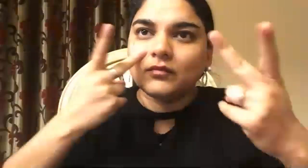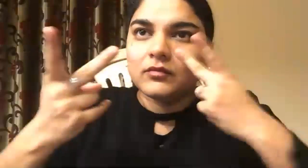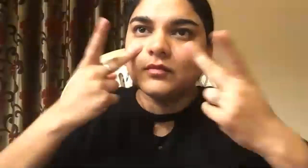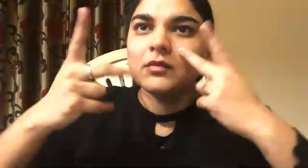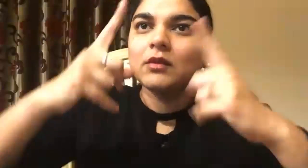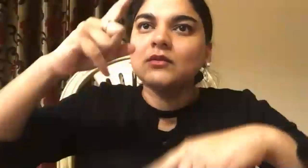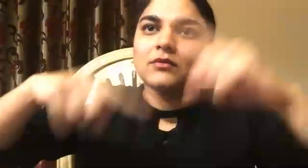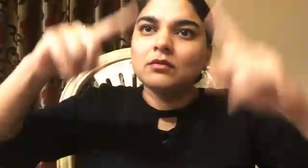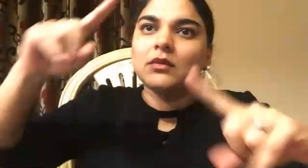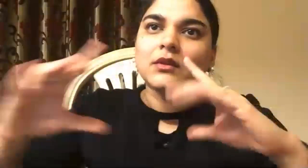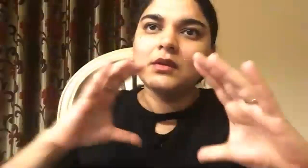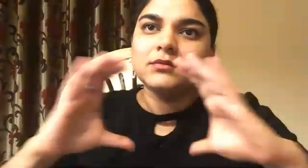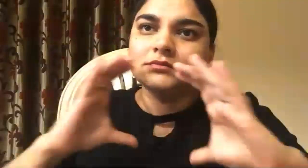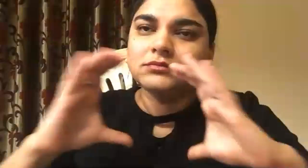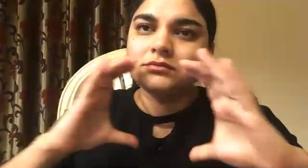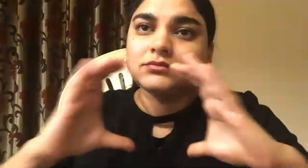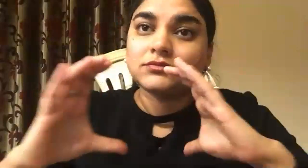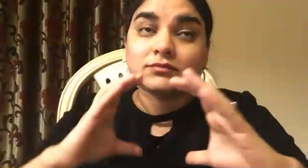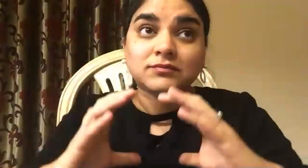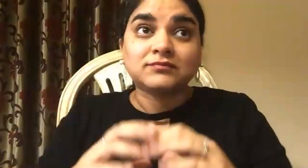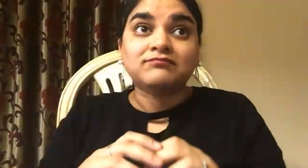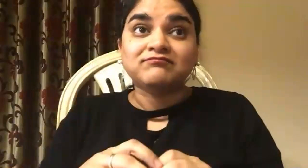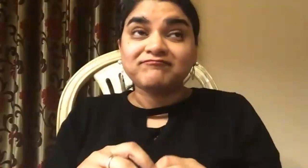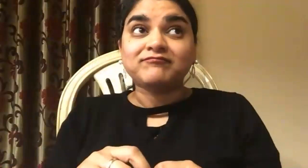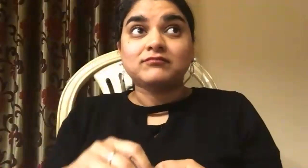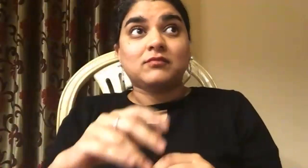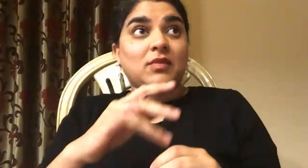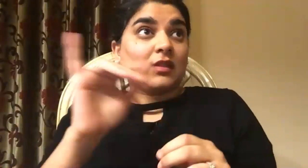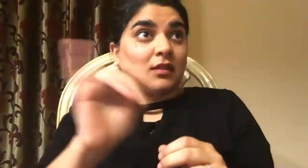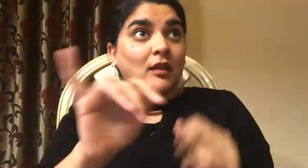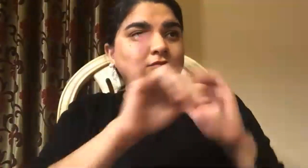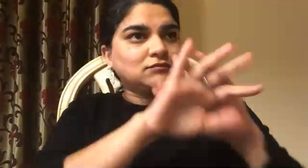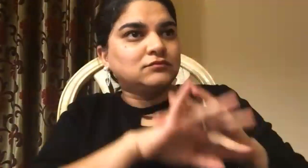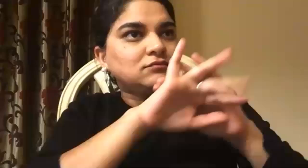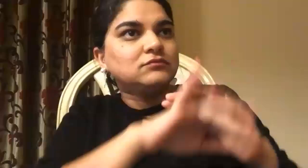one of the many things I can see wrong in regards to not having access to communication.